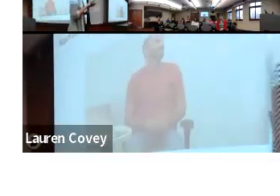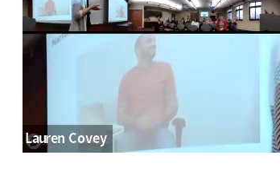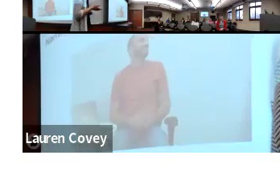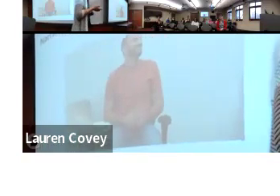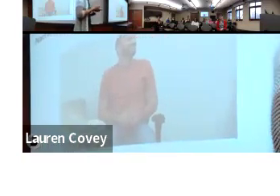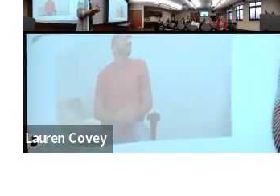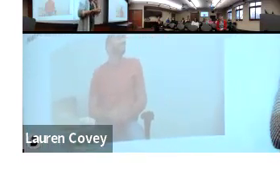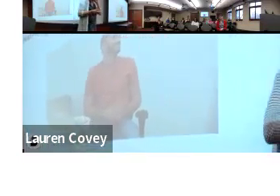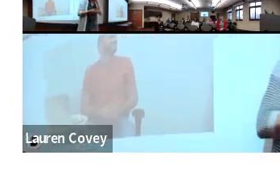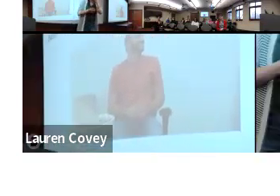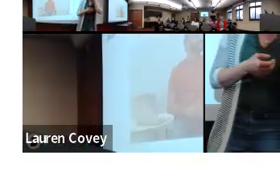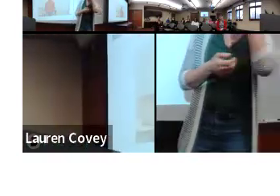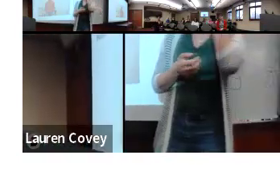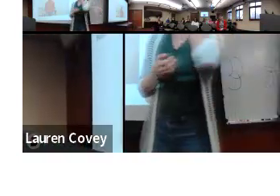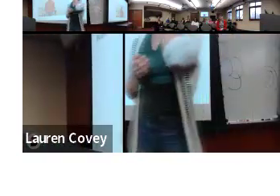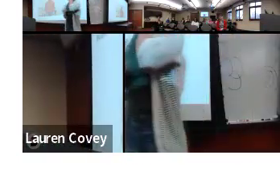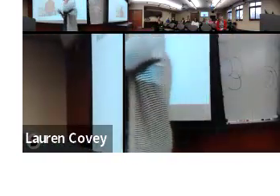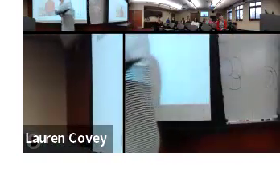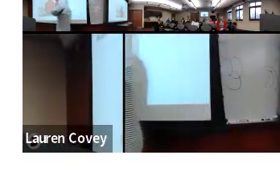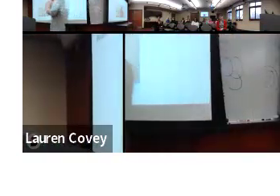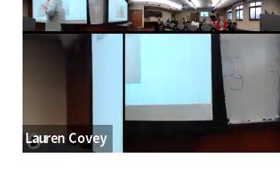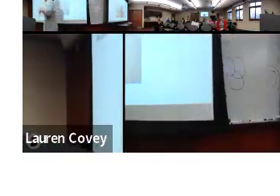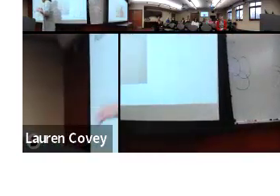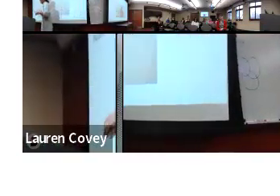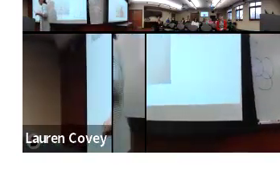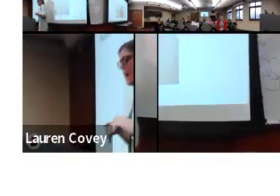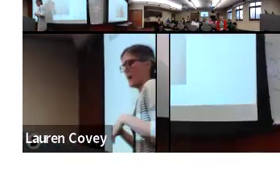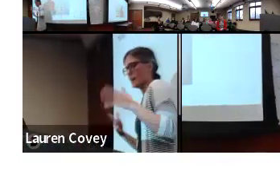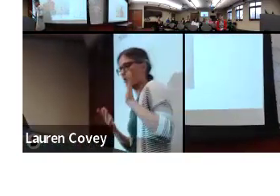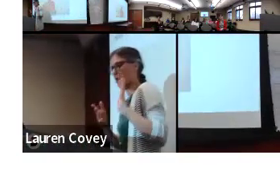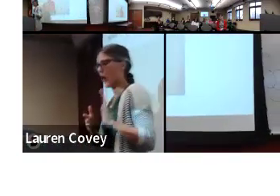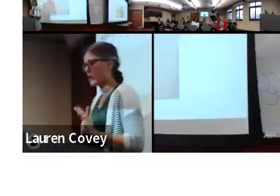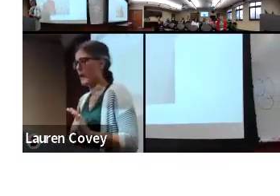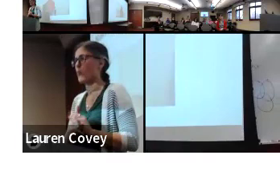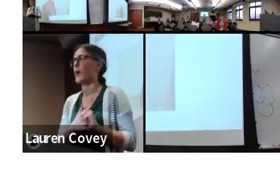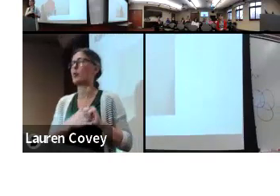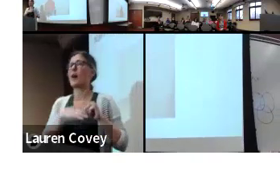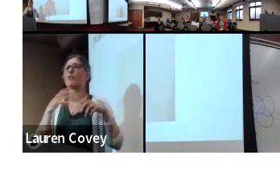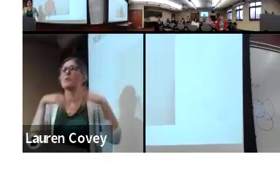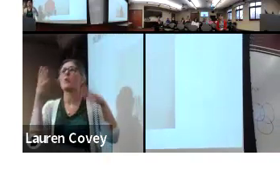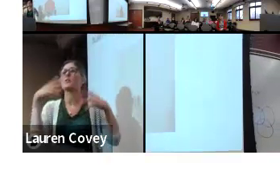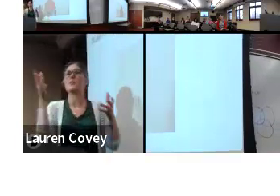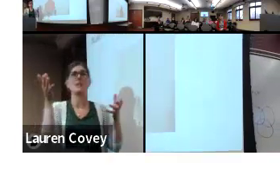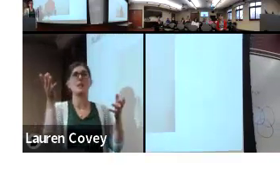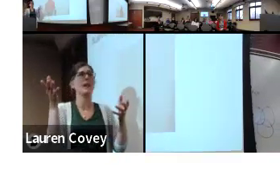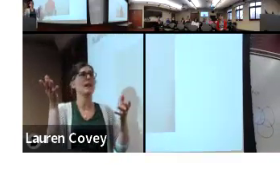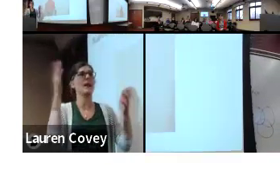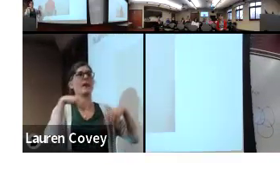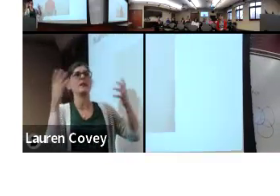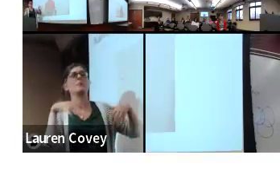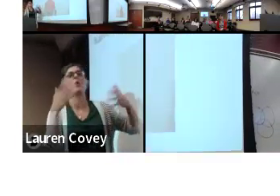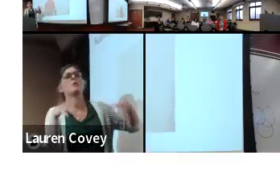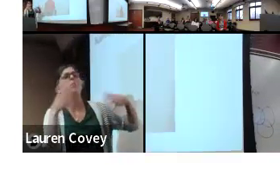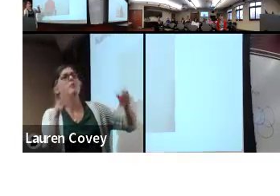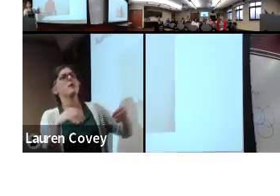principles apply. We know this from prior research. The same principles apply as I just talked about, where you have to be more explicit in the beginning,